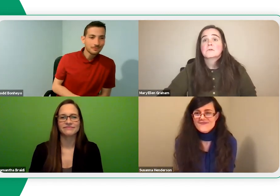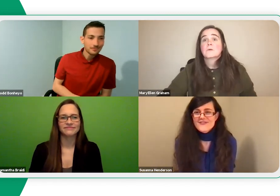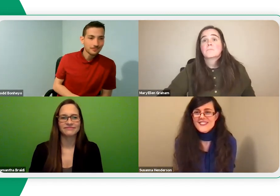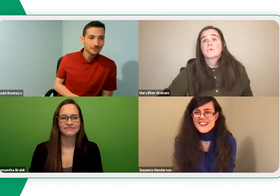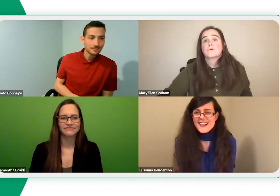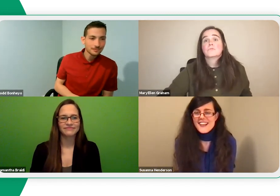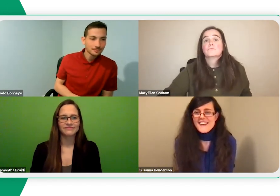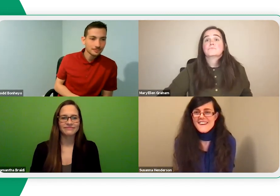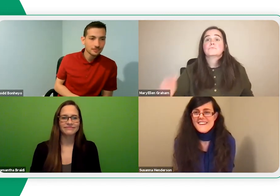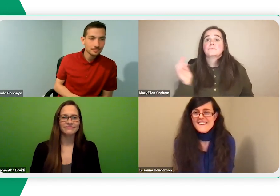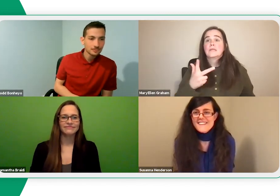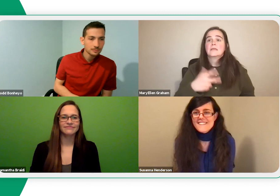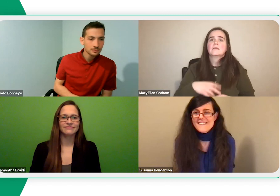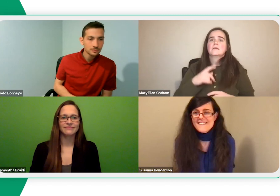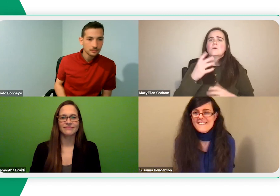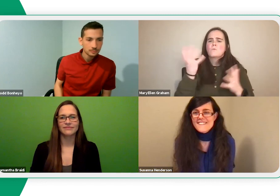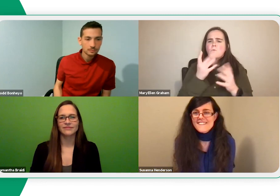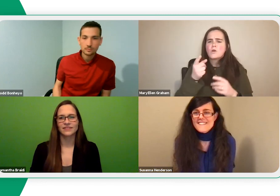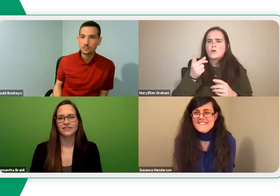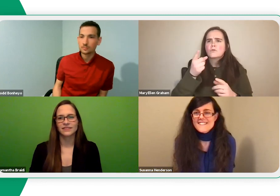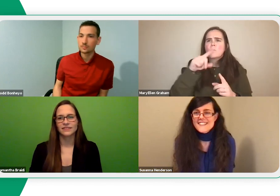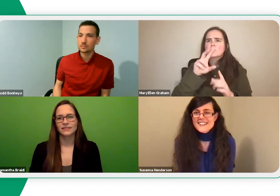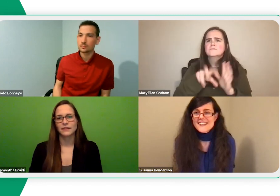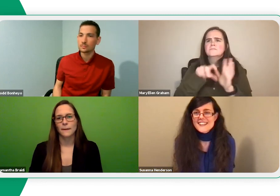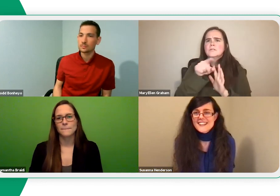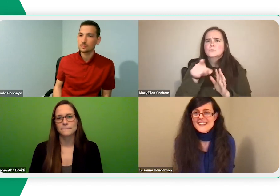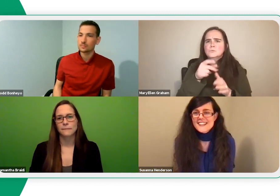All right, this is Todd. Question number 3, Mary Ellen, go ahead.